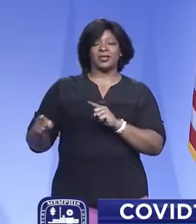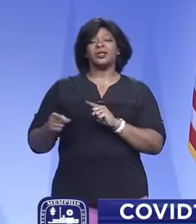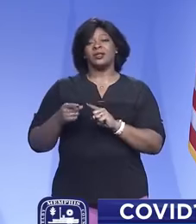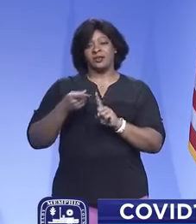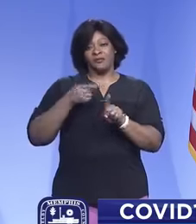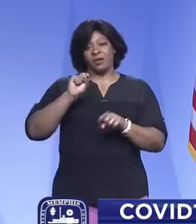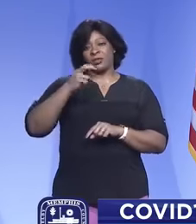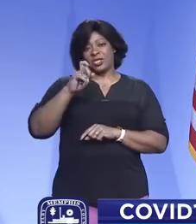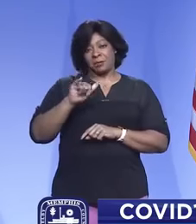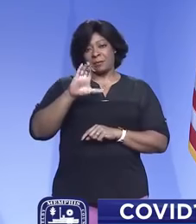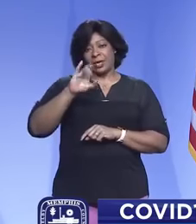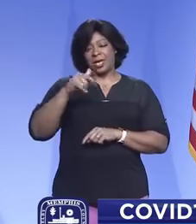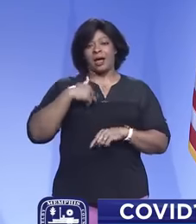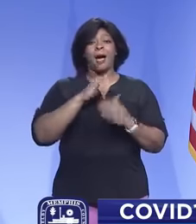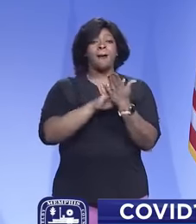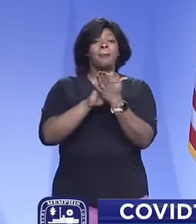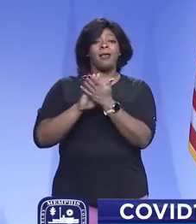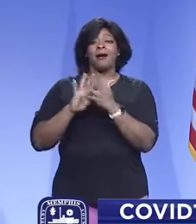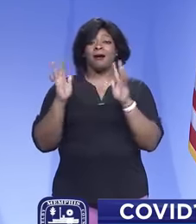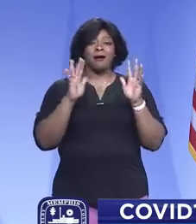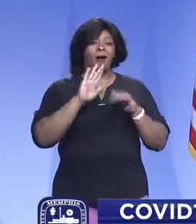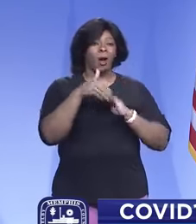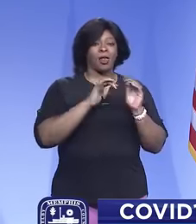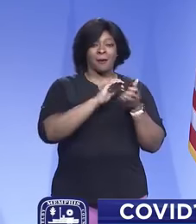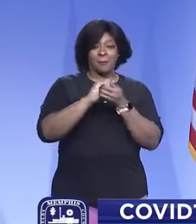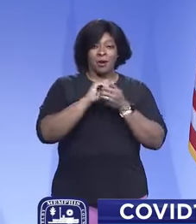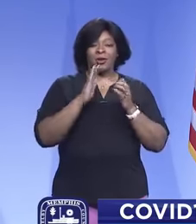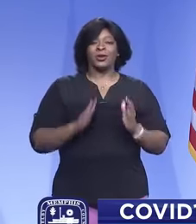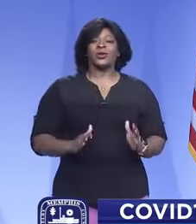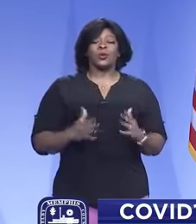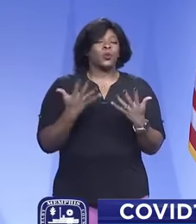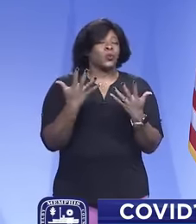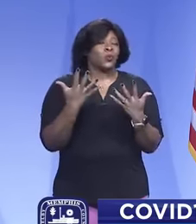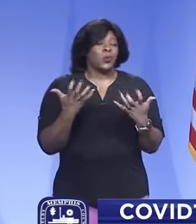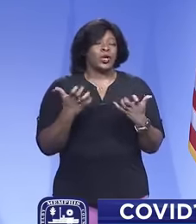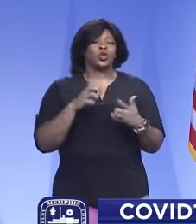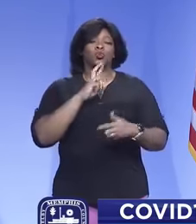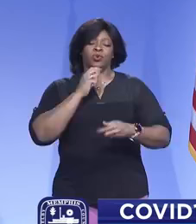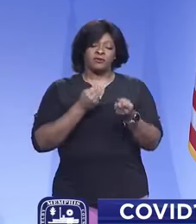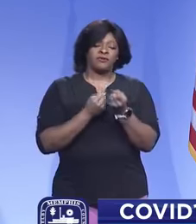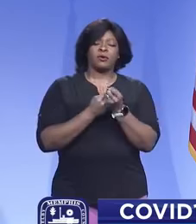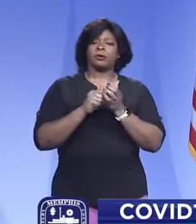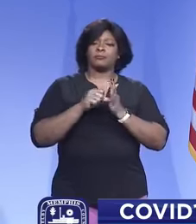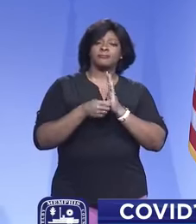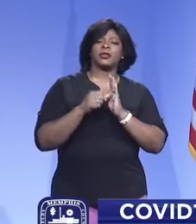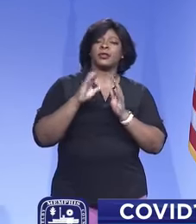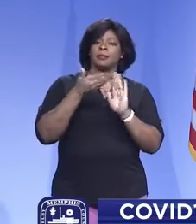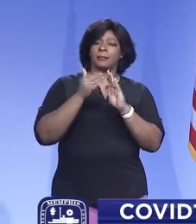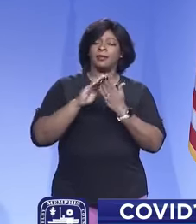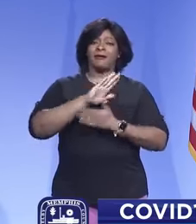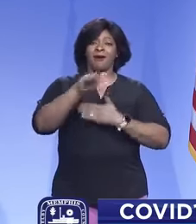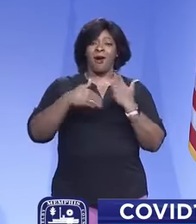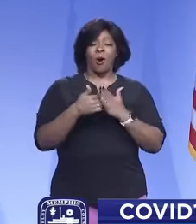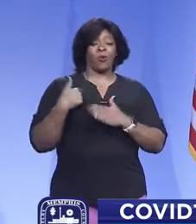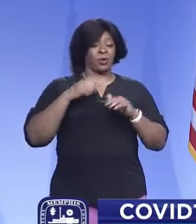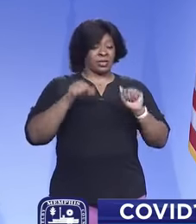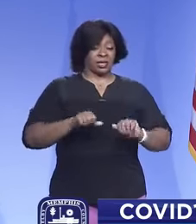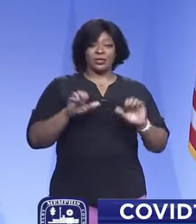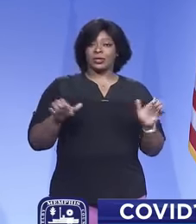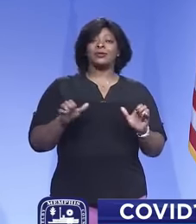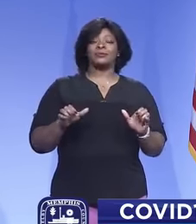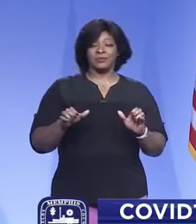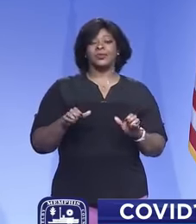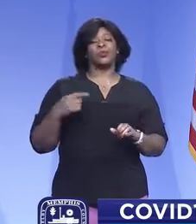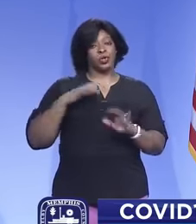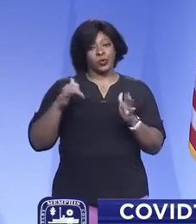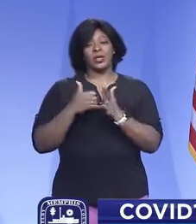Shelby County. So I applaud all of our partners and just want to reinforce to the community that all that we can do is being